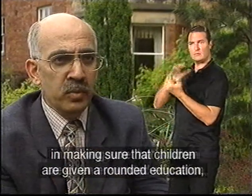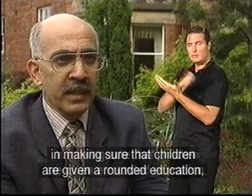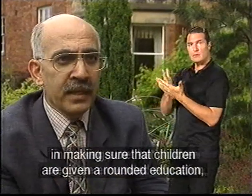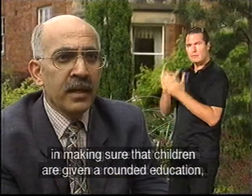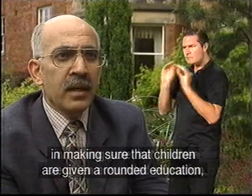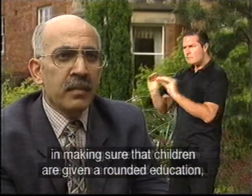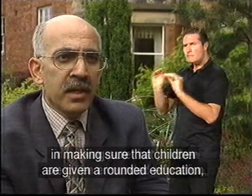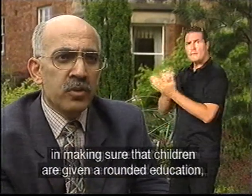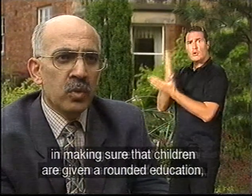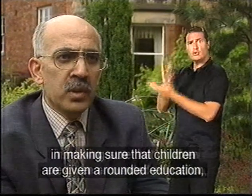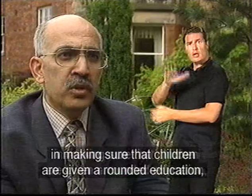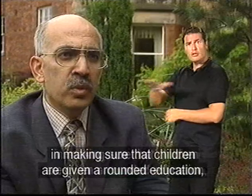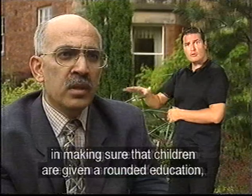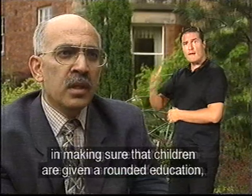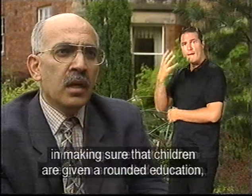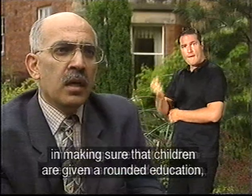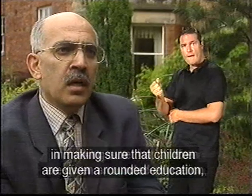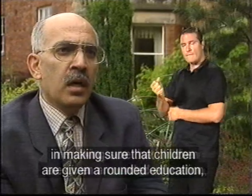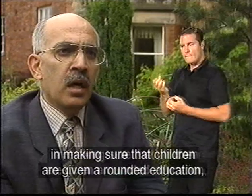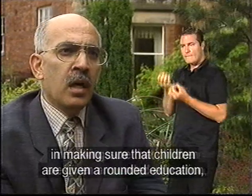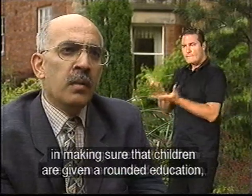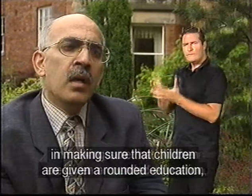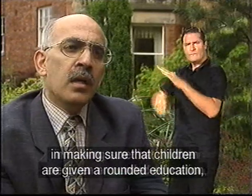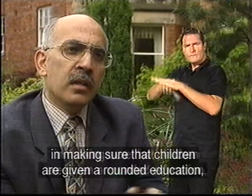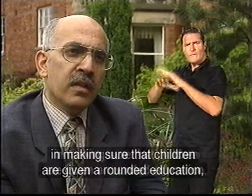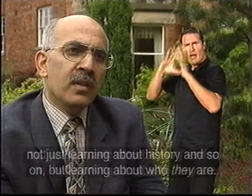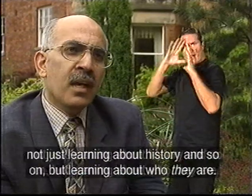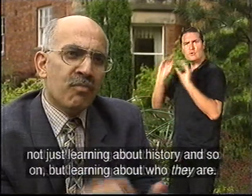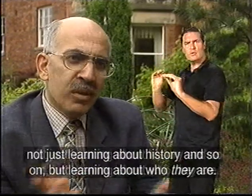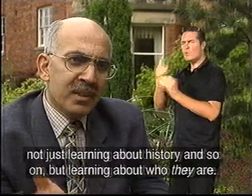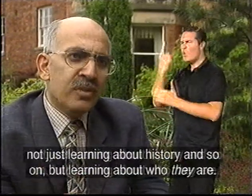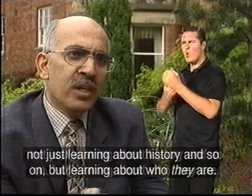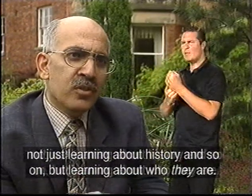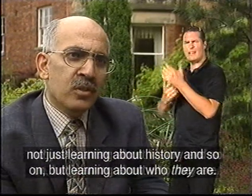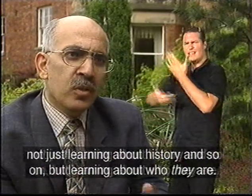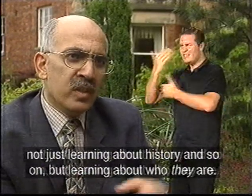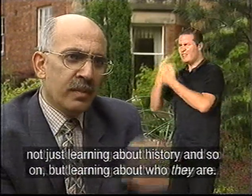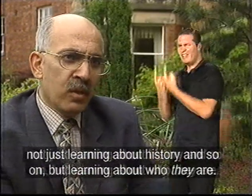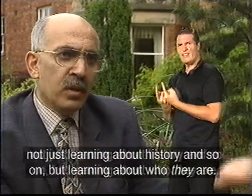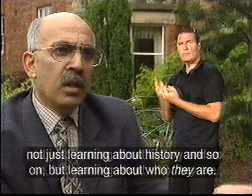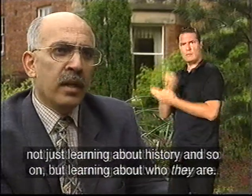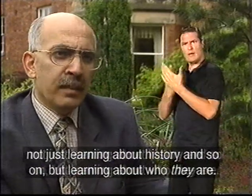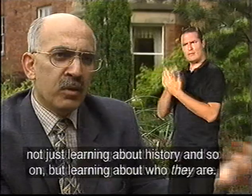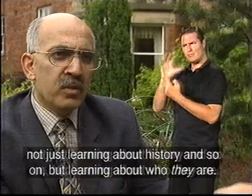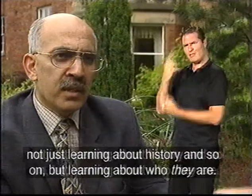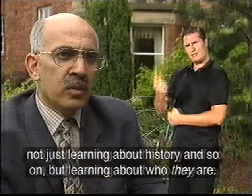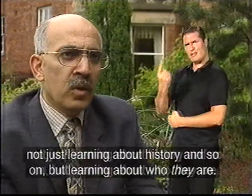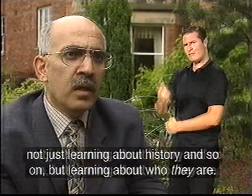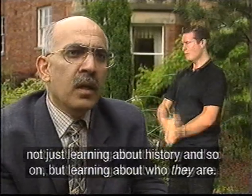play in making sure that children are given a rounded education, not just about learning about history and so on, but